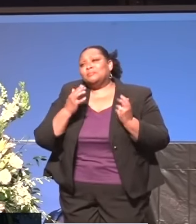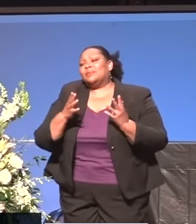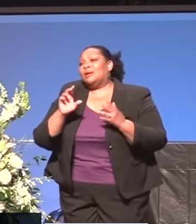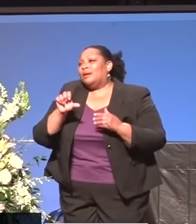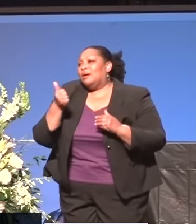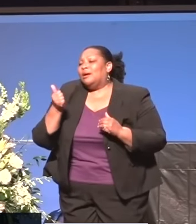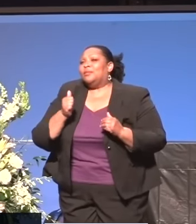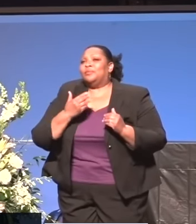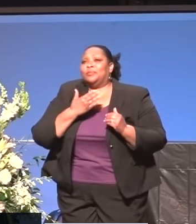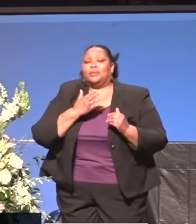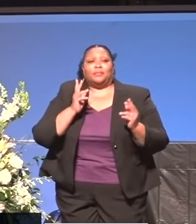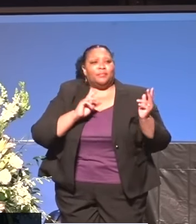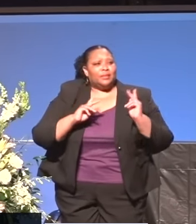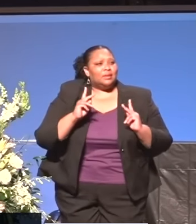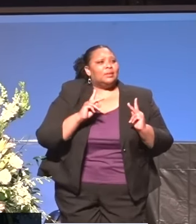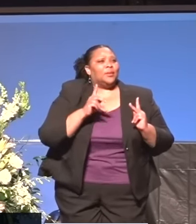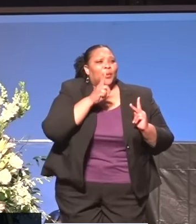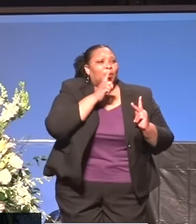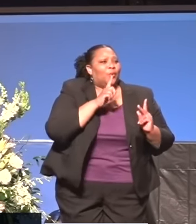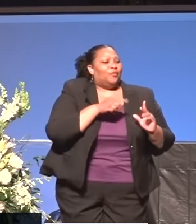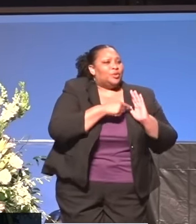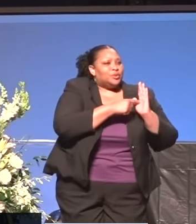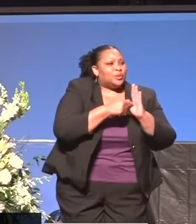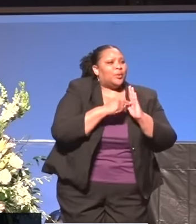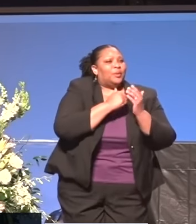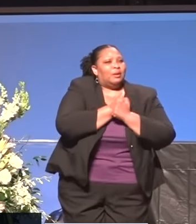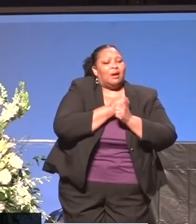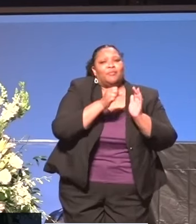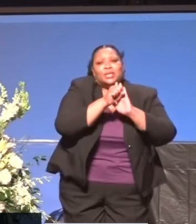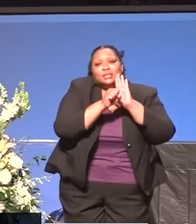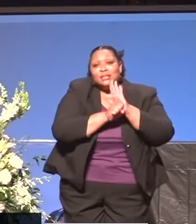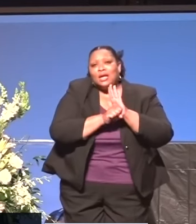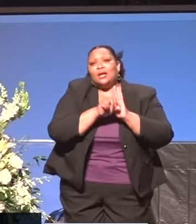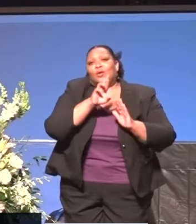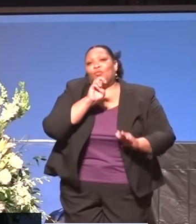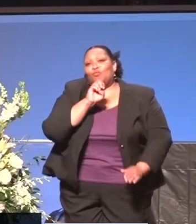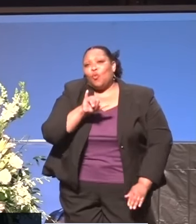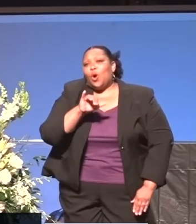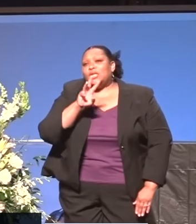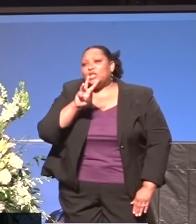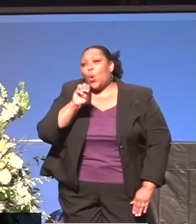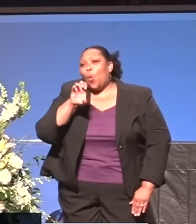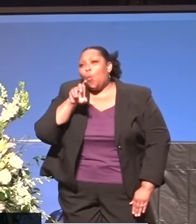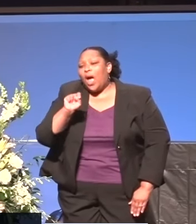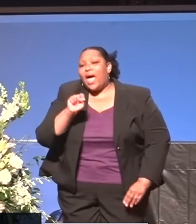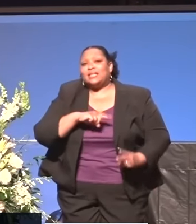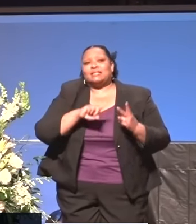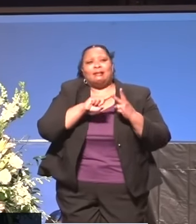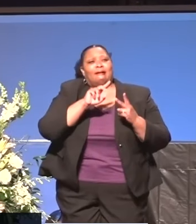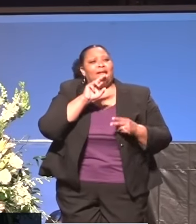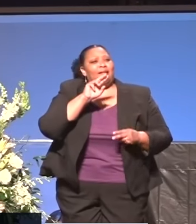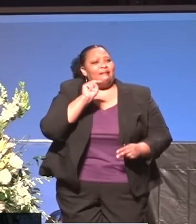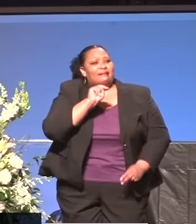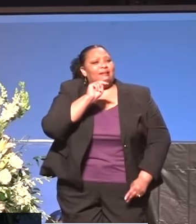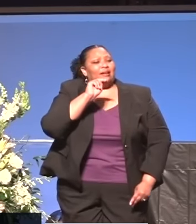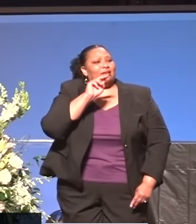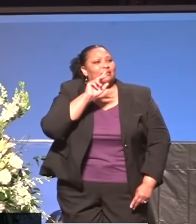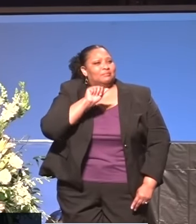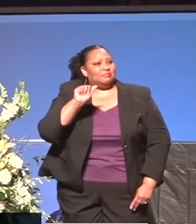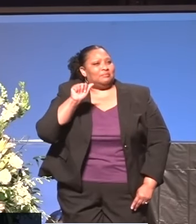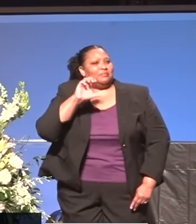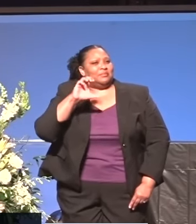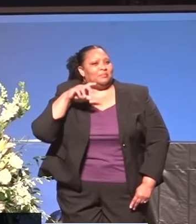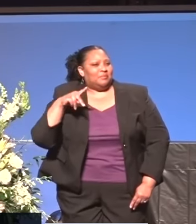other acknowledgments and resolutions. State Senator Royce Rest West, NAACP, Houston